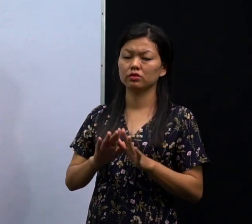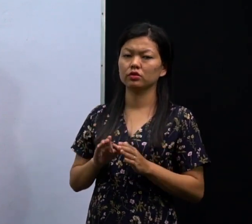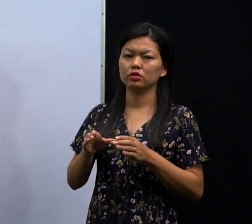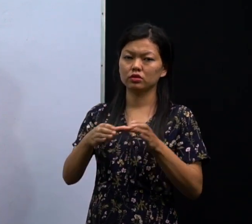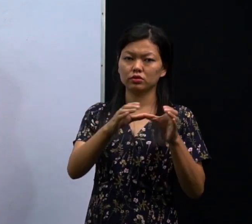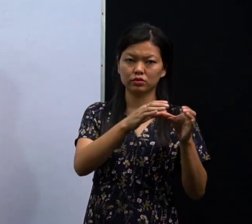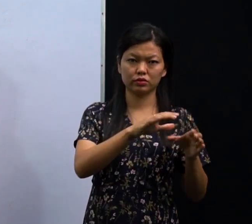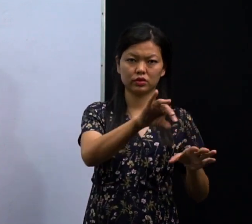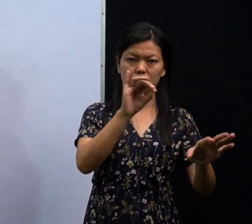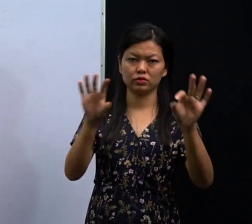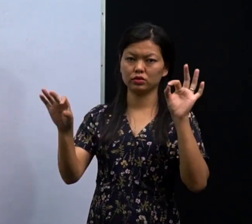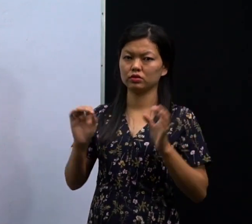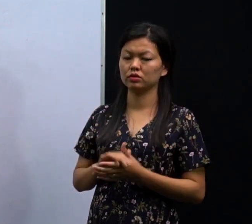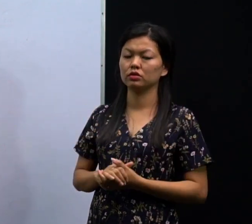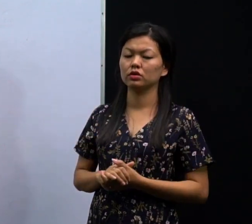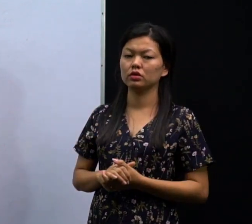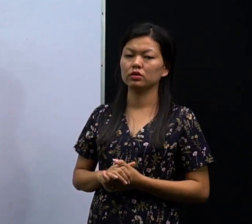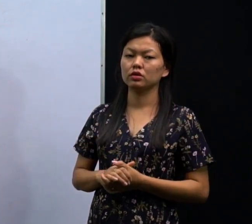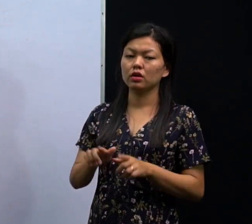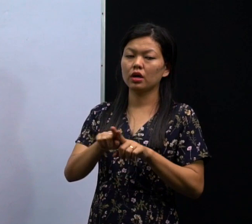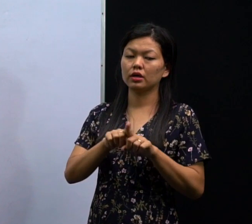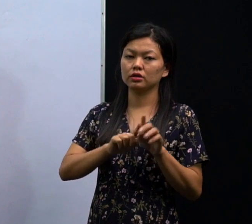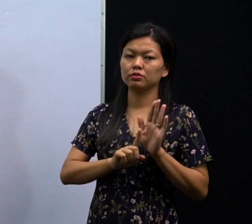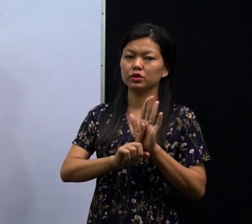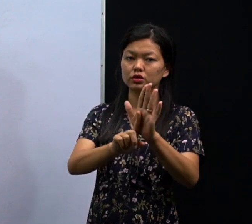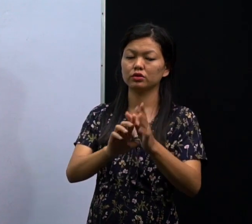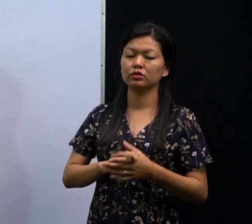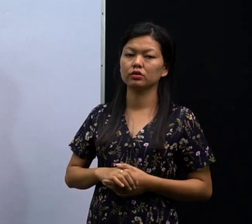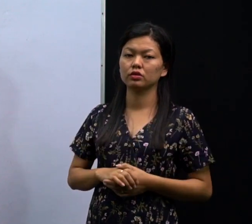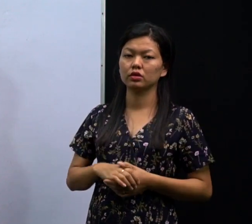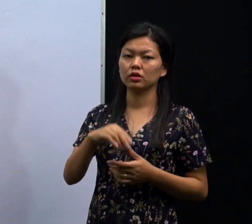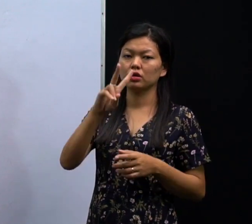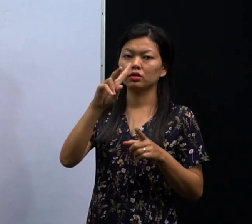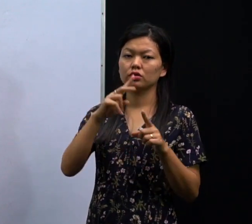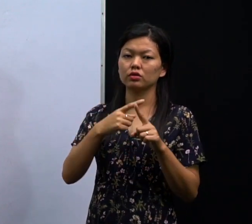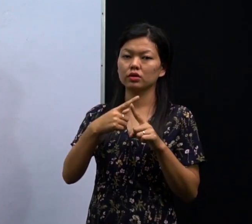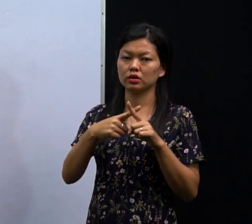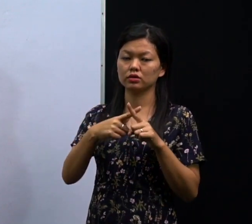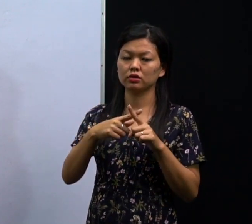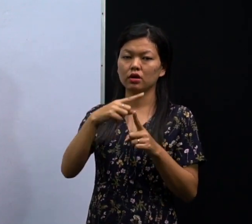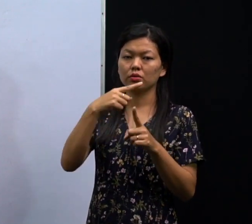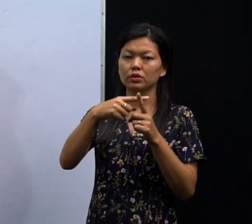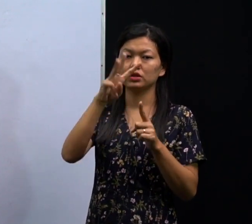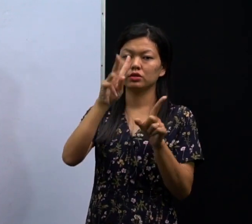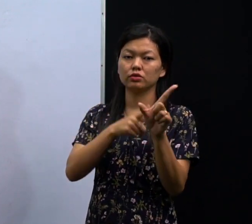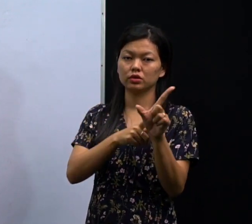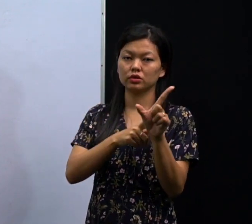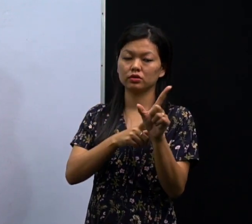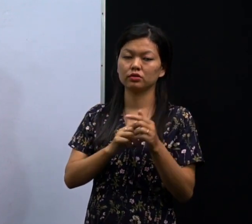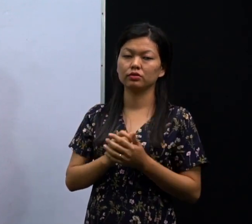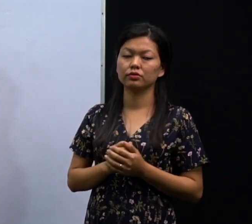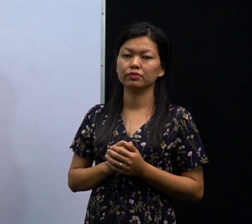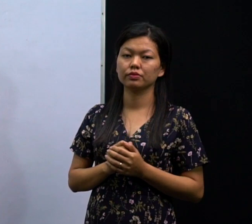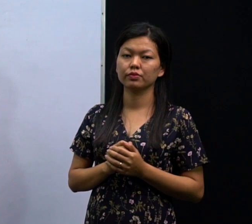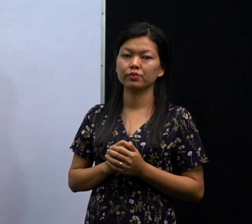Then it will be continue with this. Clear? So I'll give an example. I write here 2x plus 3y,